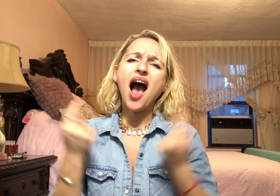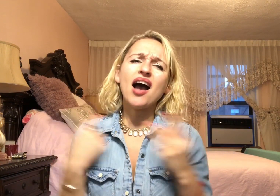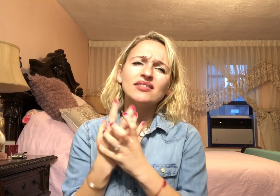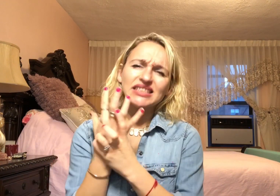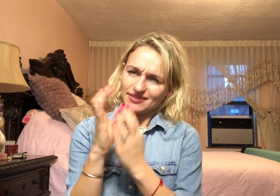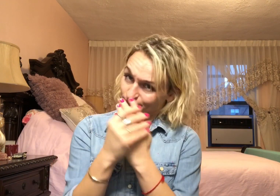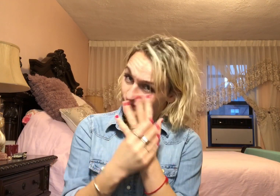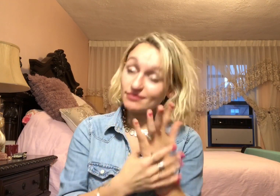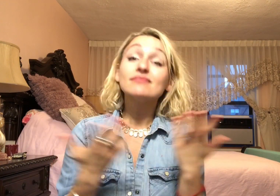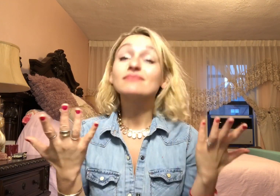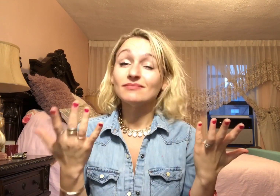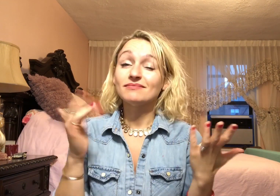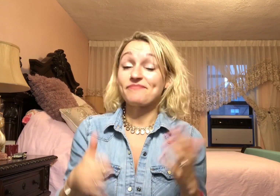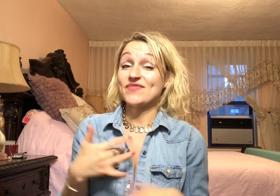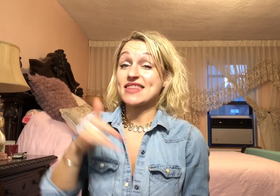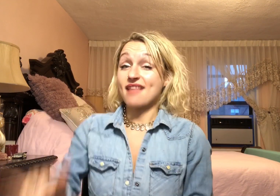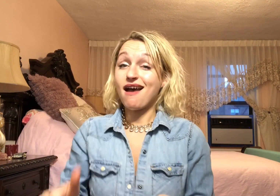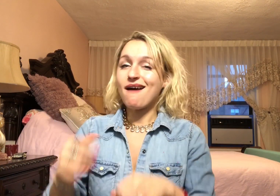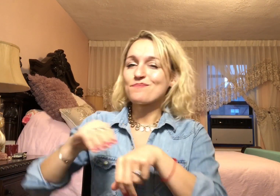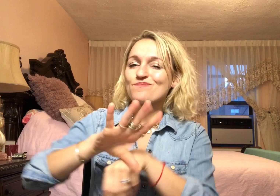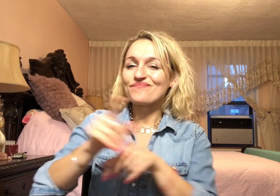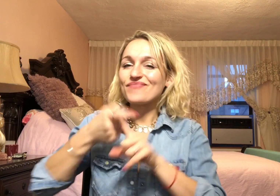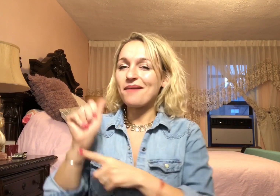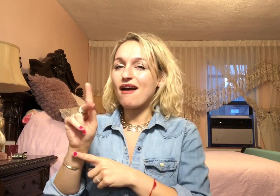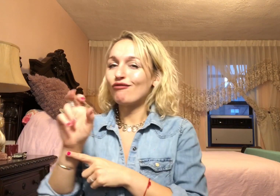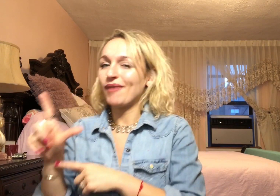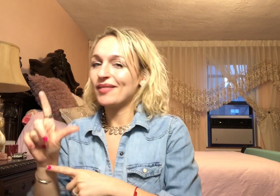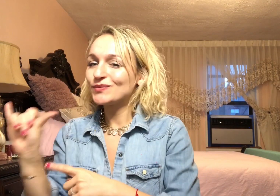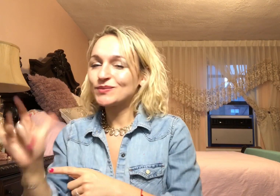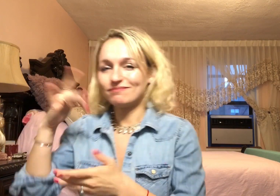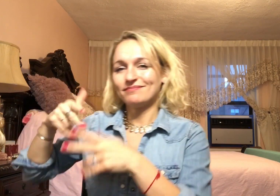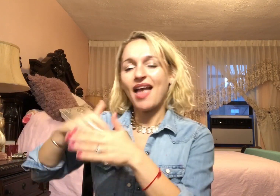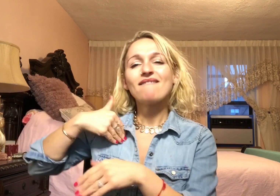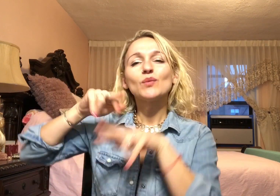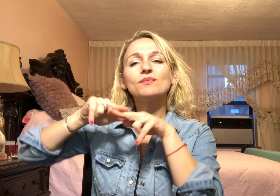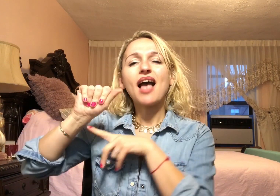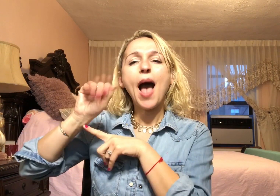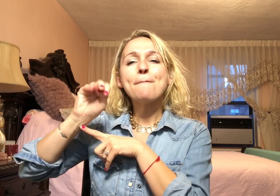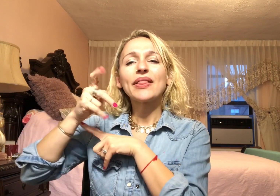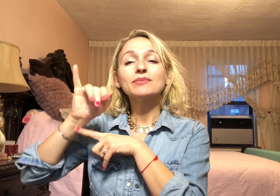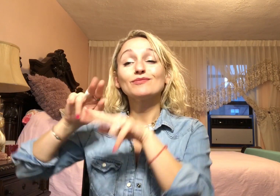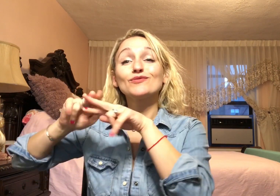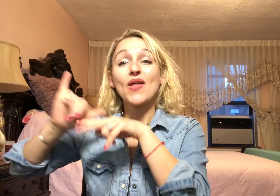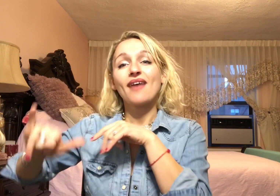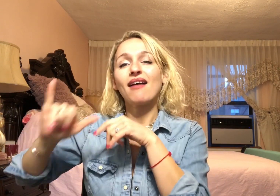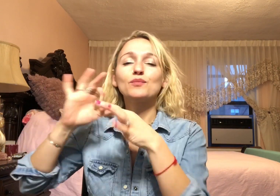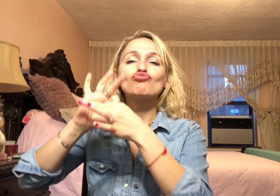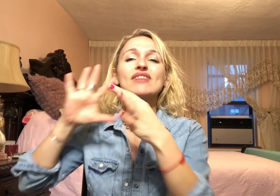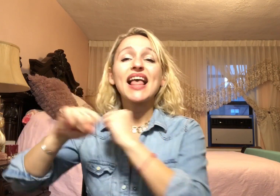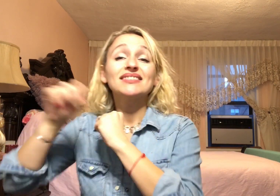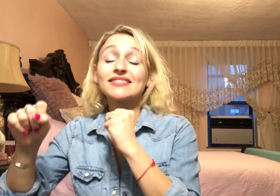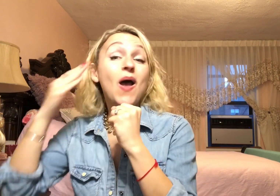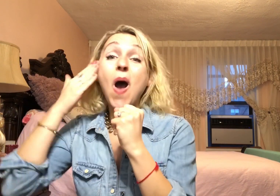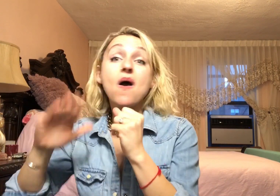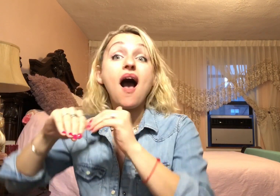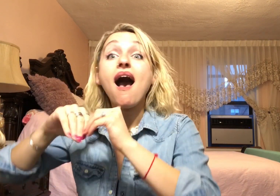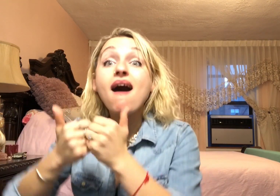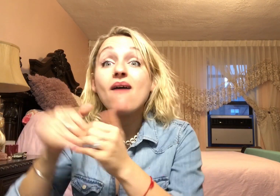up. I was in excruciating pain. I believe some of my arthritis happened as a result of Adderall. The amphetamine